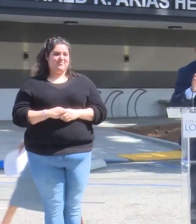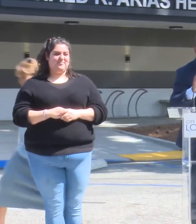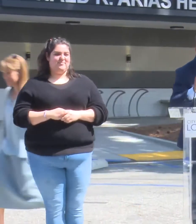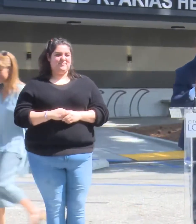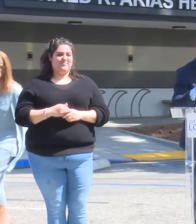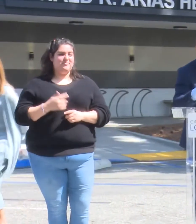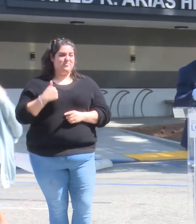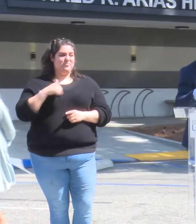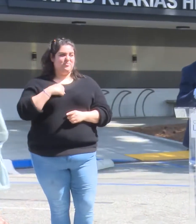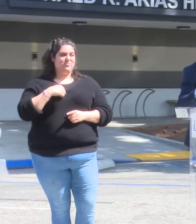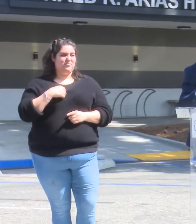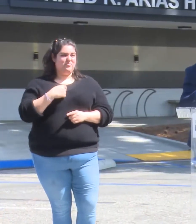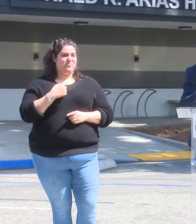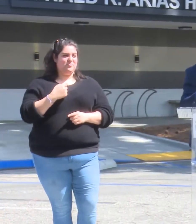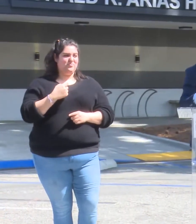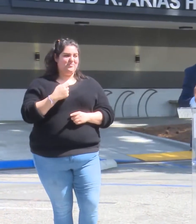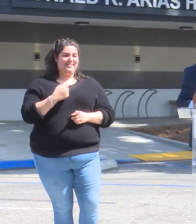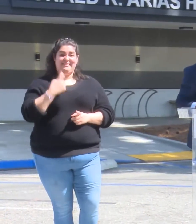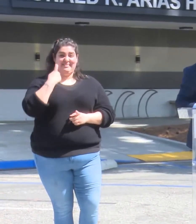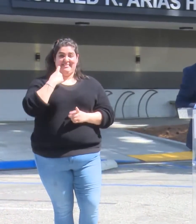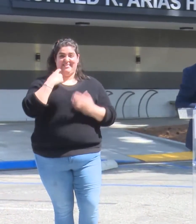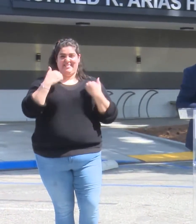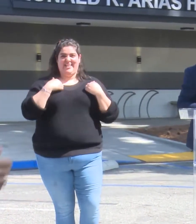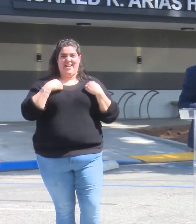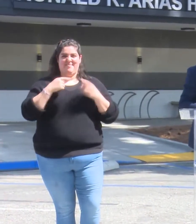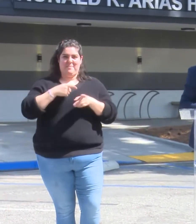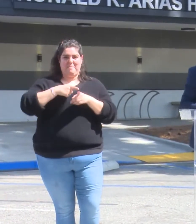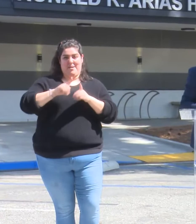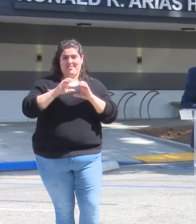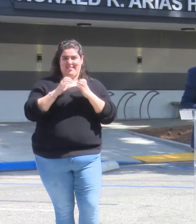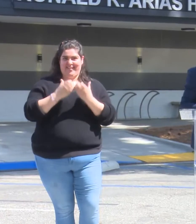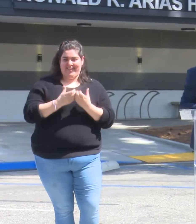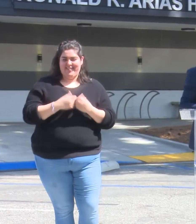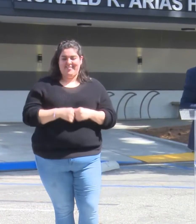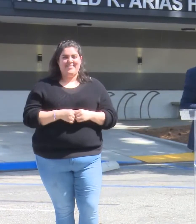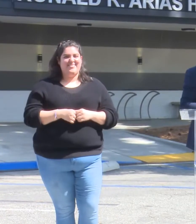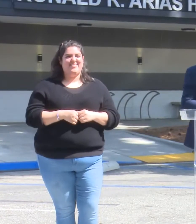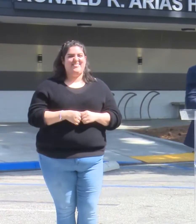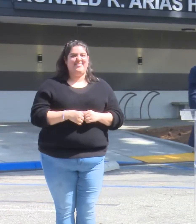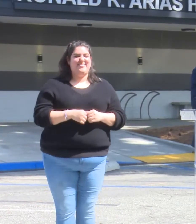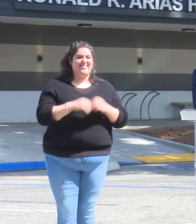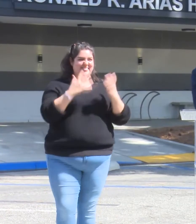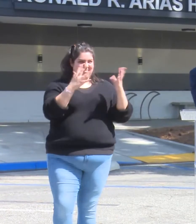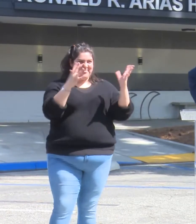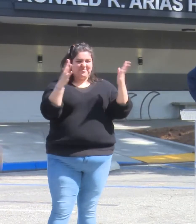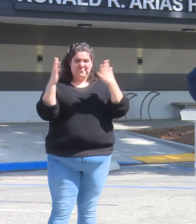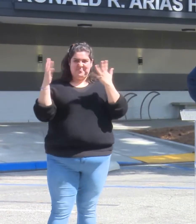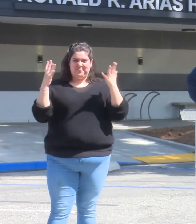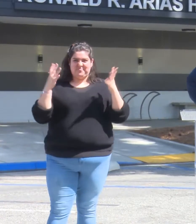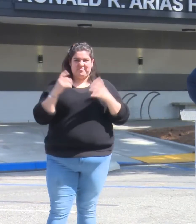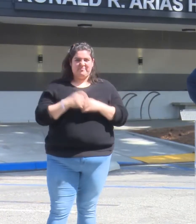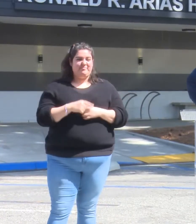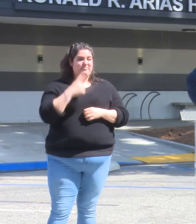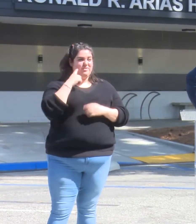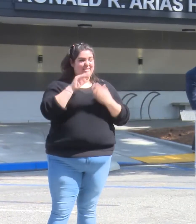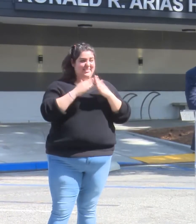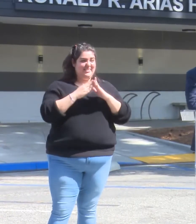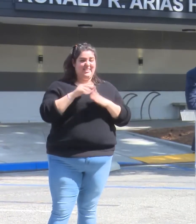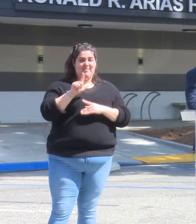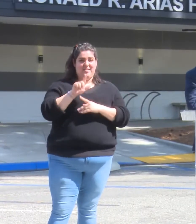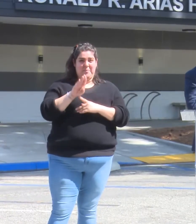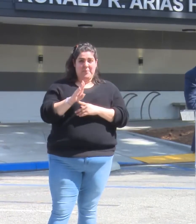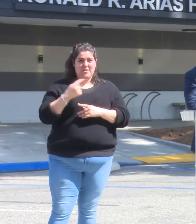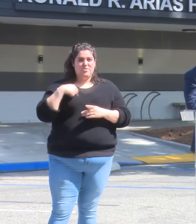We just received a master class, folks, from a living legend right here, Ron Arias. On behalf of the city of Long Beach,